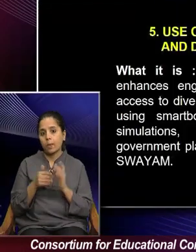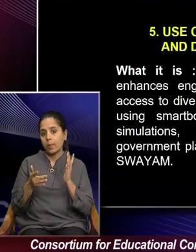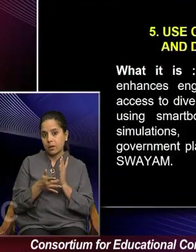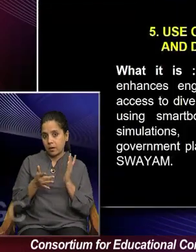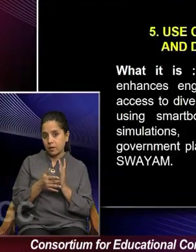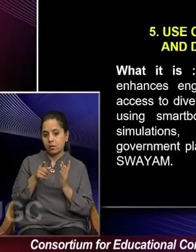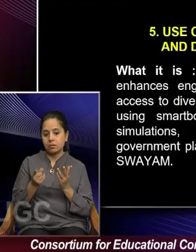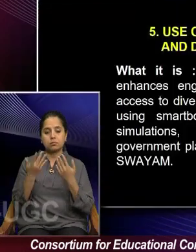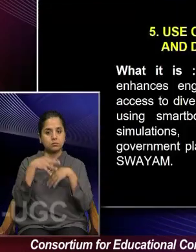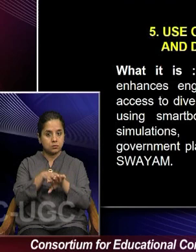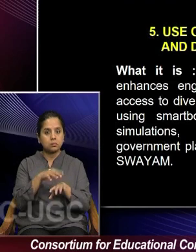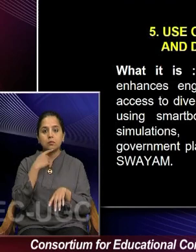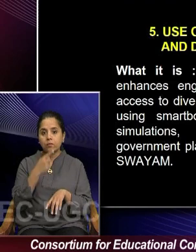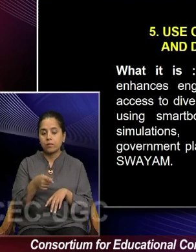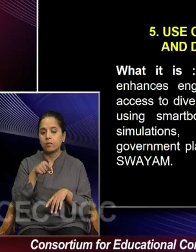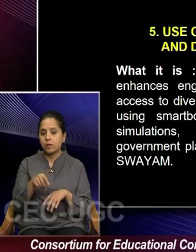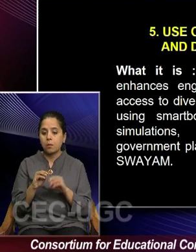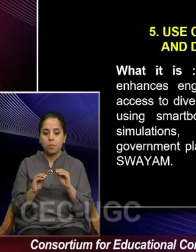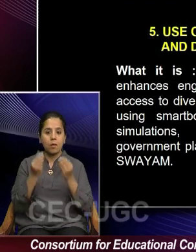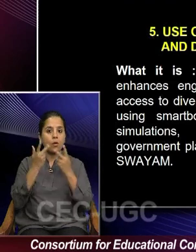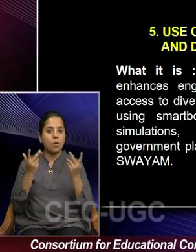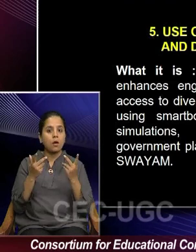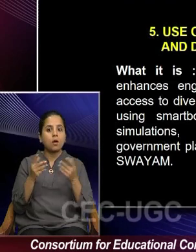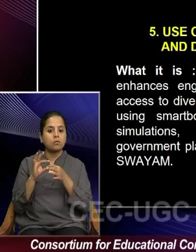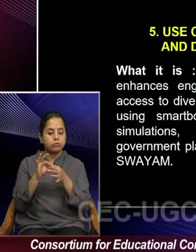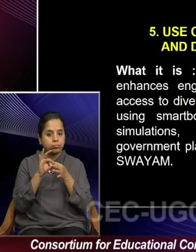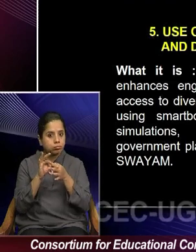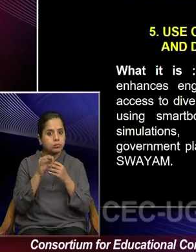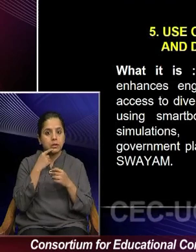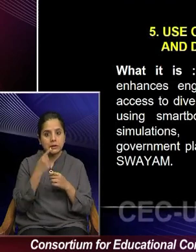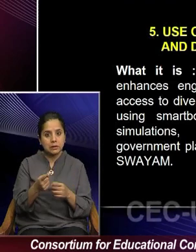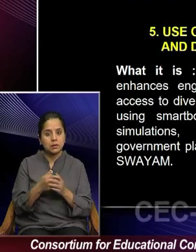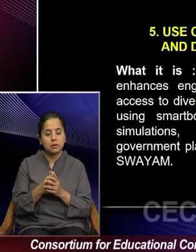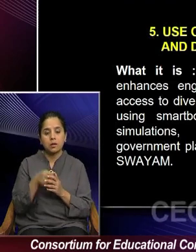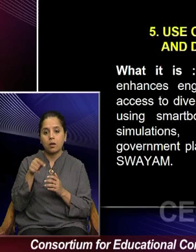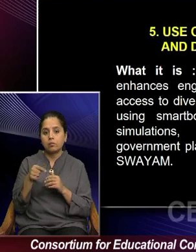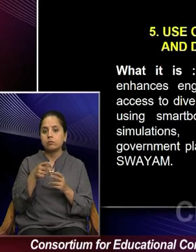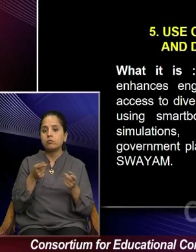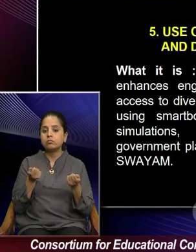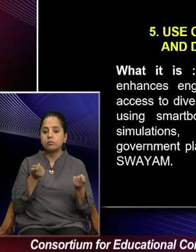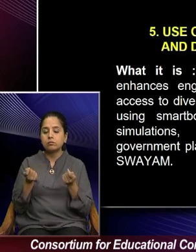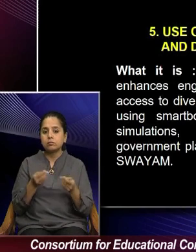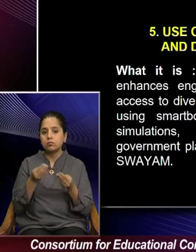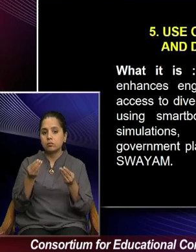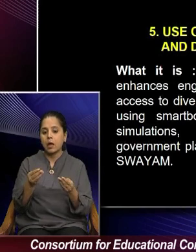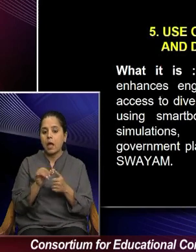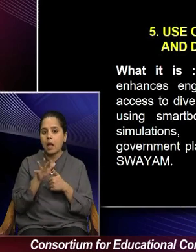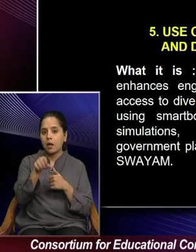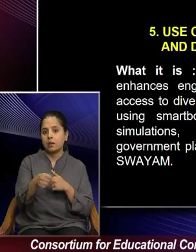Technology integration enhances the engagement and facilitates the access